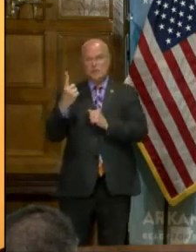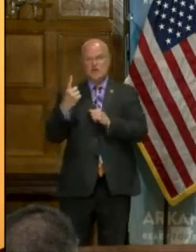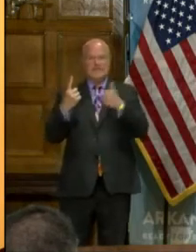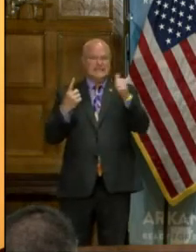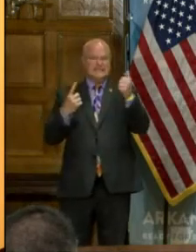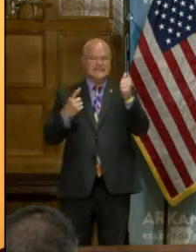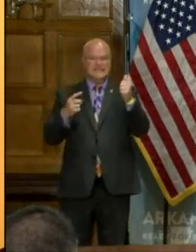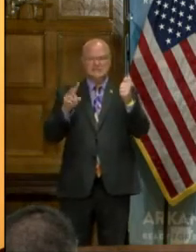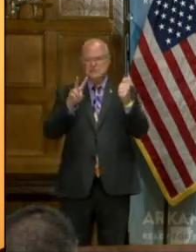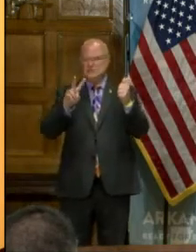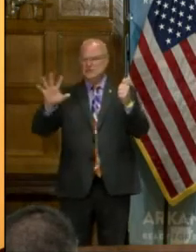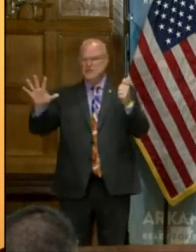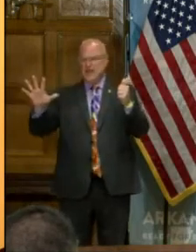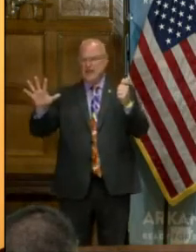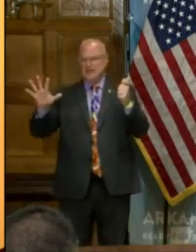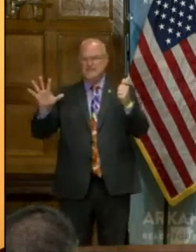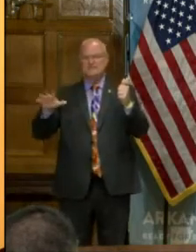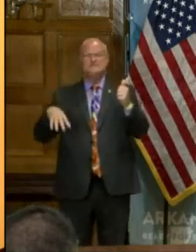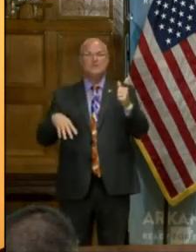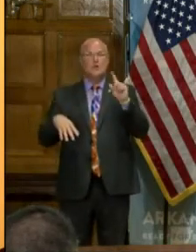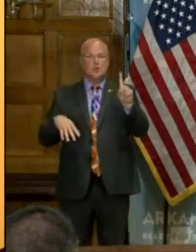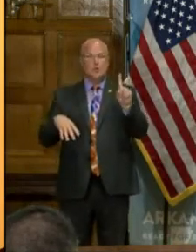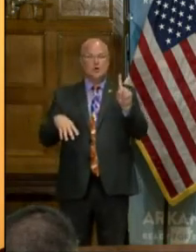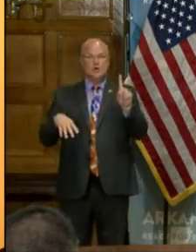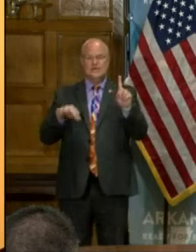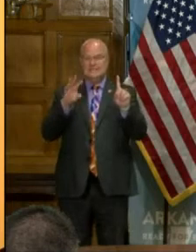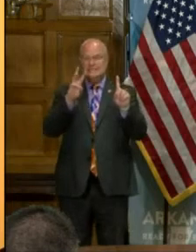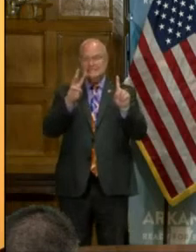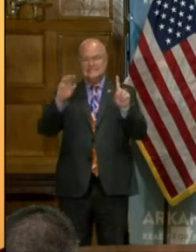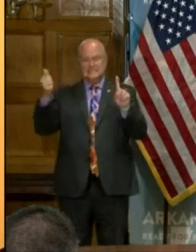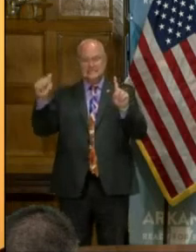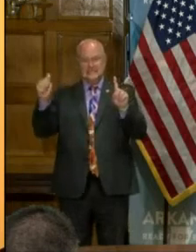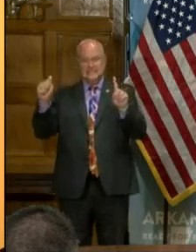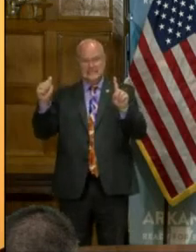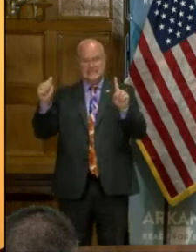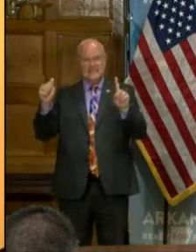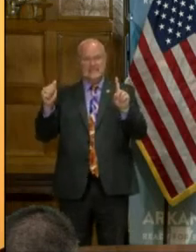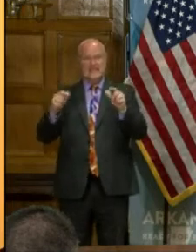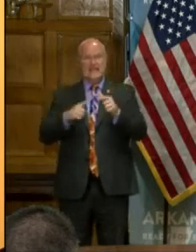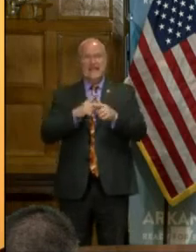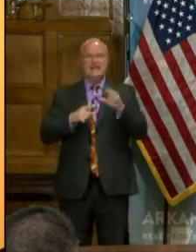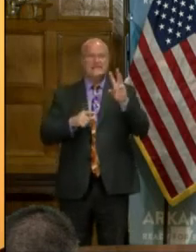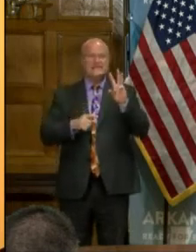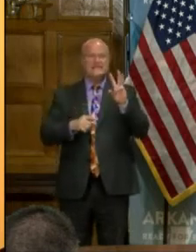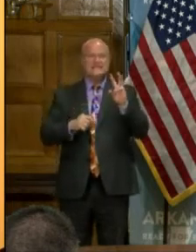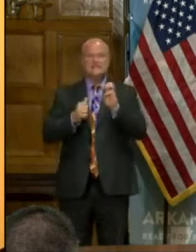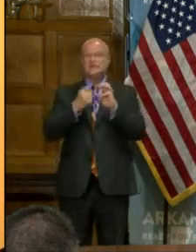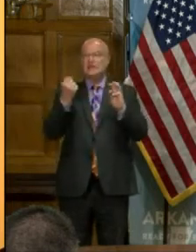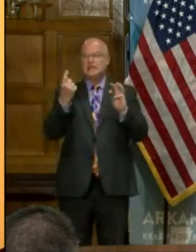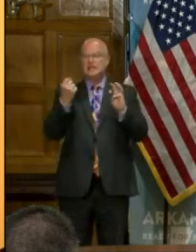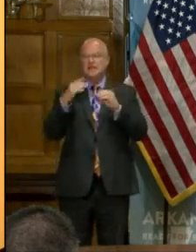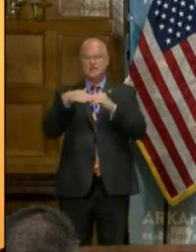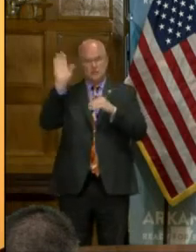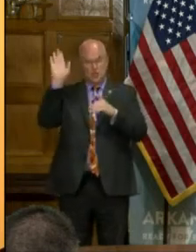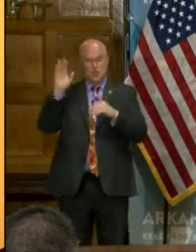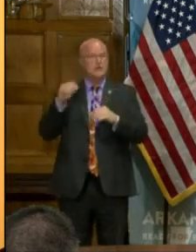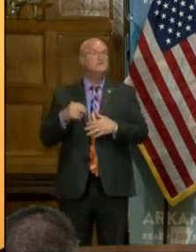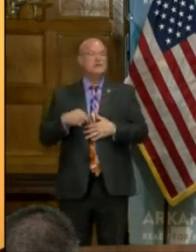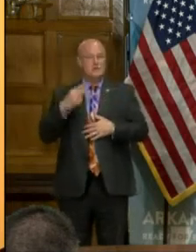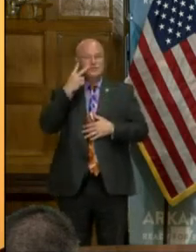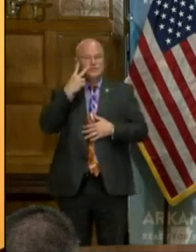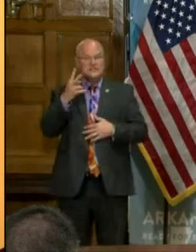10 with 2 to 5 cases, 1 with 6 to 10 cases, and then there's 6 with 11 or more. And so you can